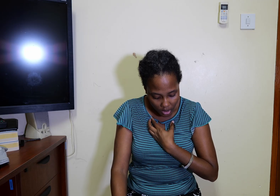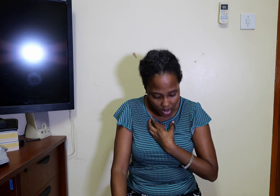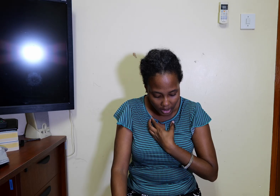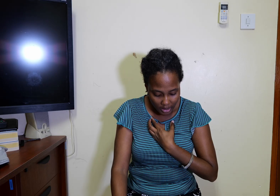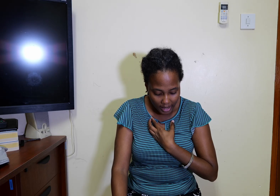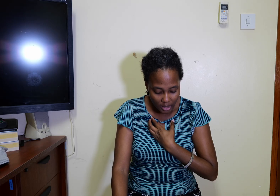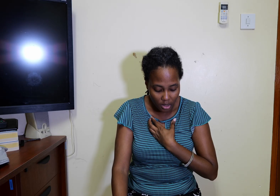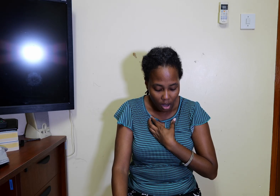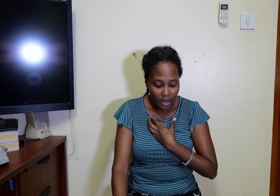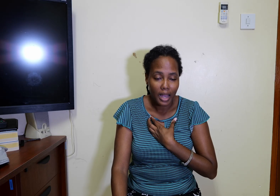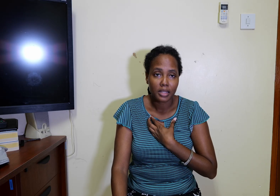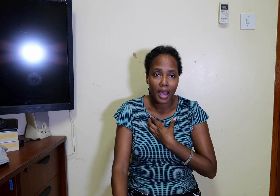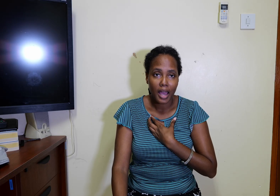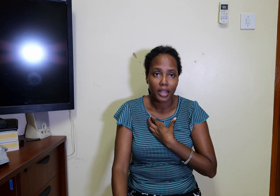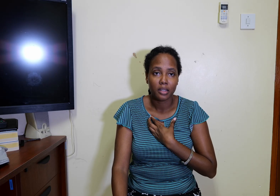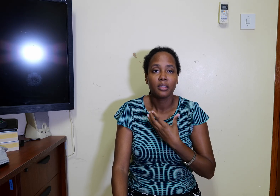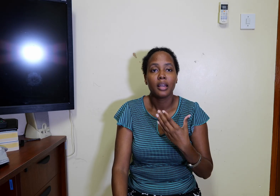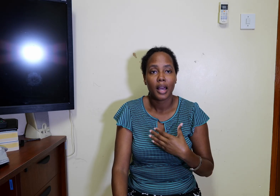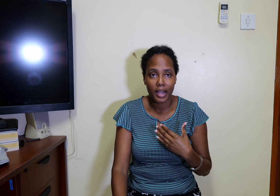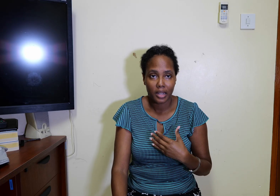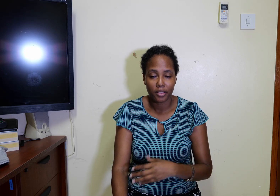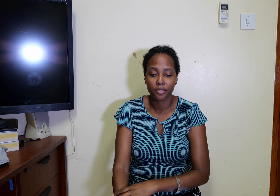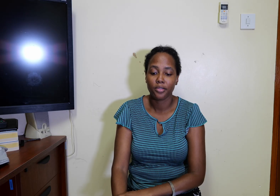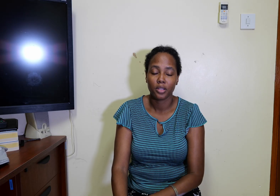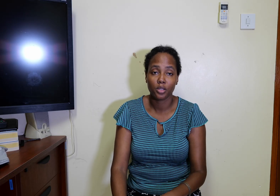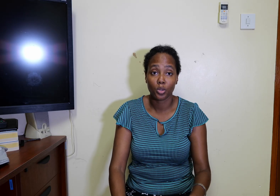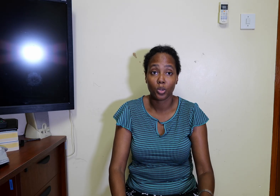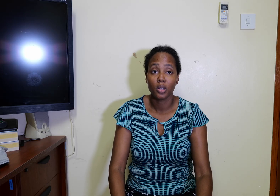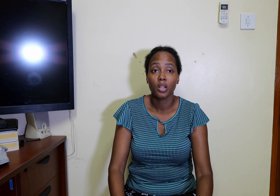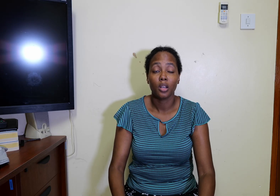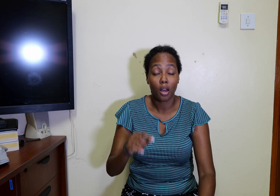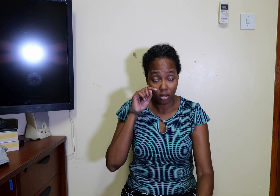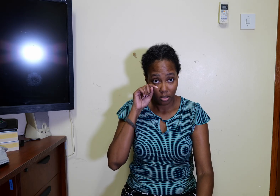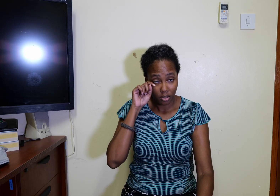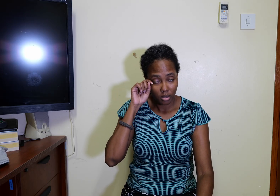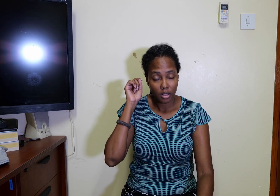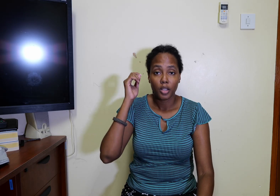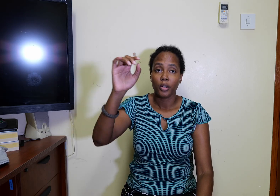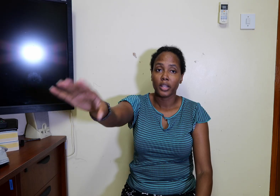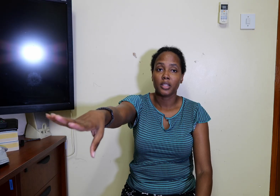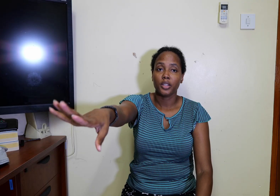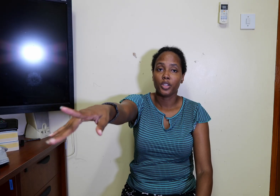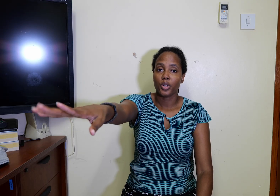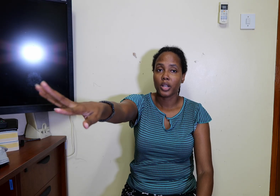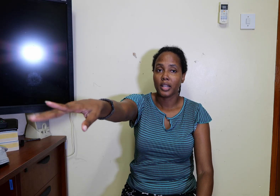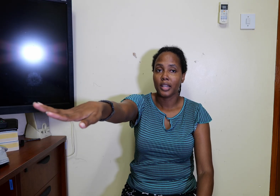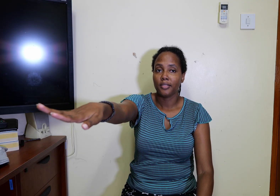The next line is long as I live. So long, extend your left